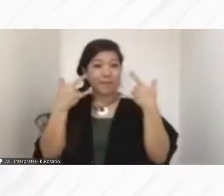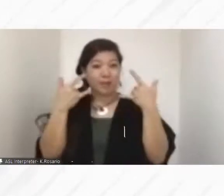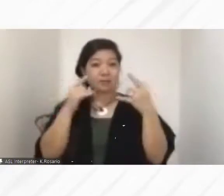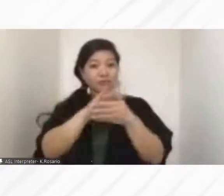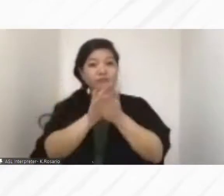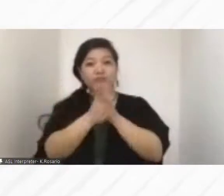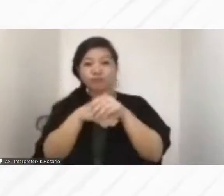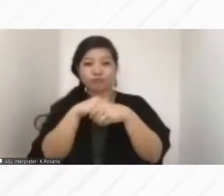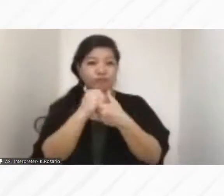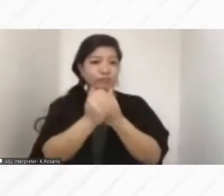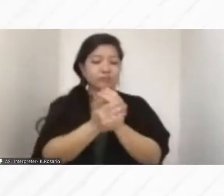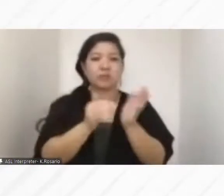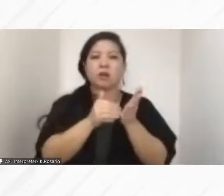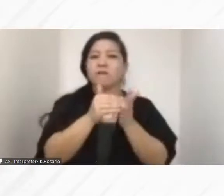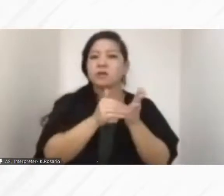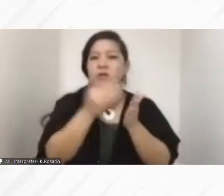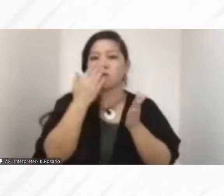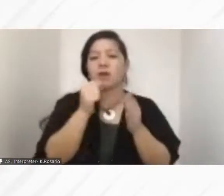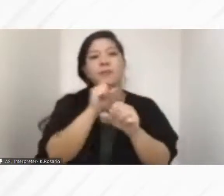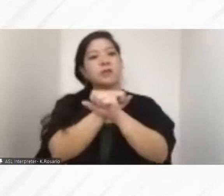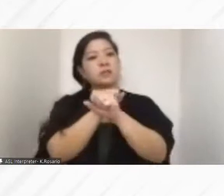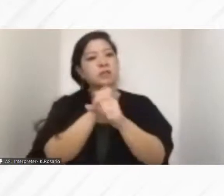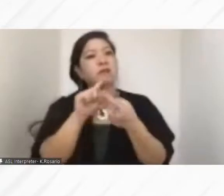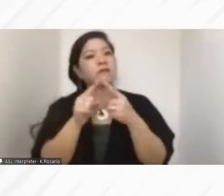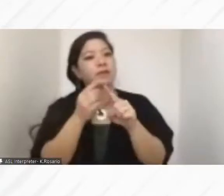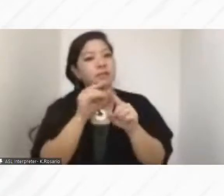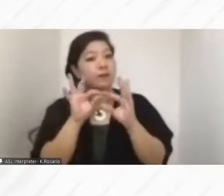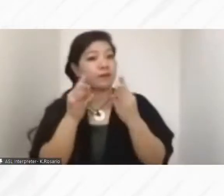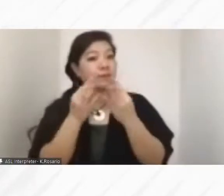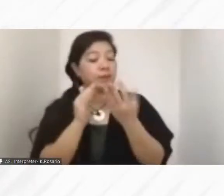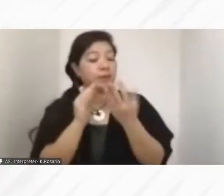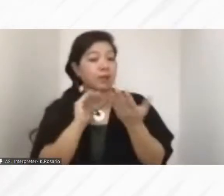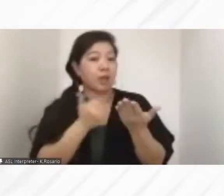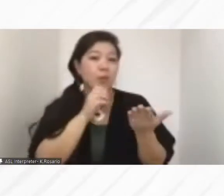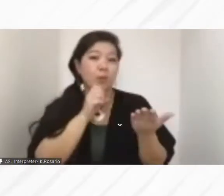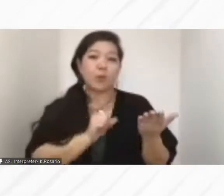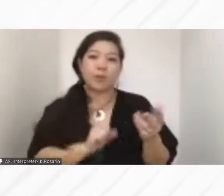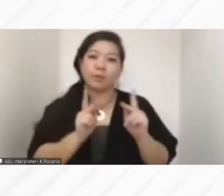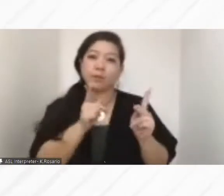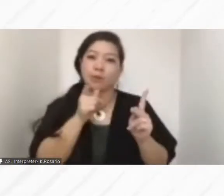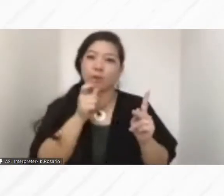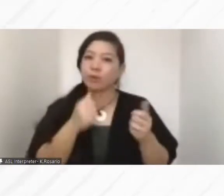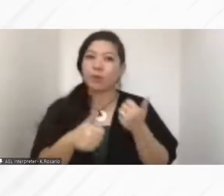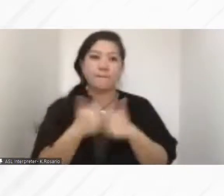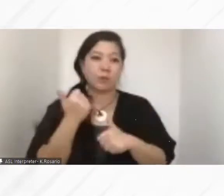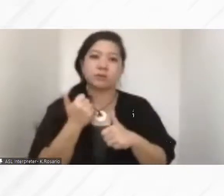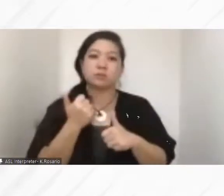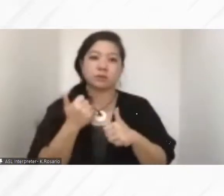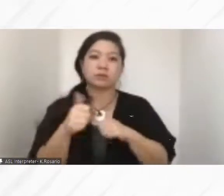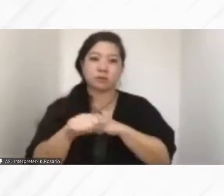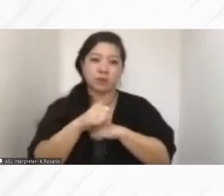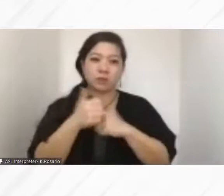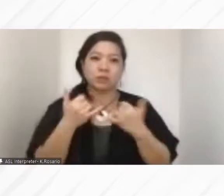washing, this will help protect friends and family, especially our elders who were most at risk. None of us wants